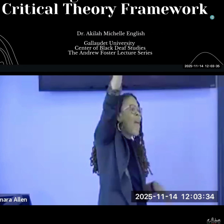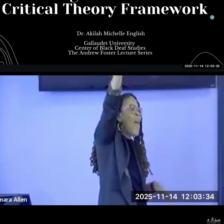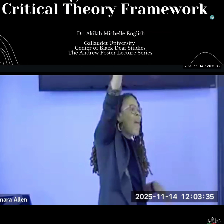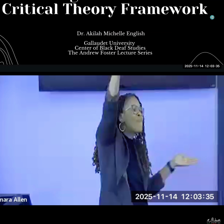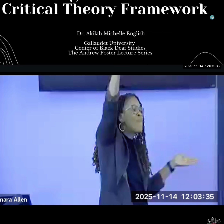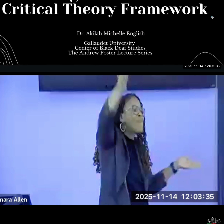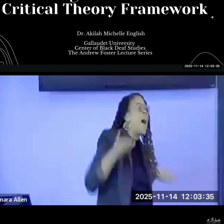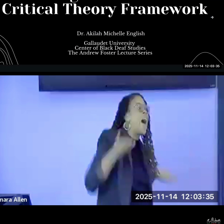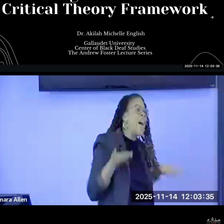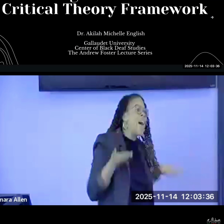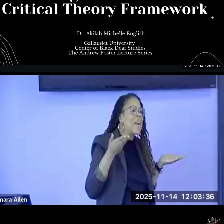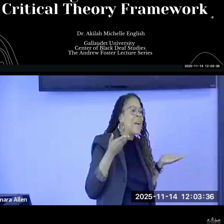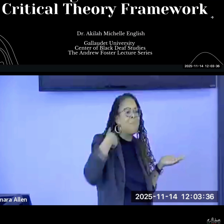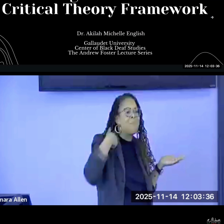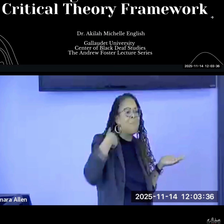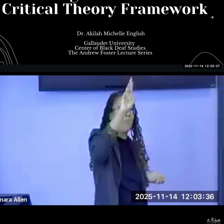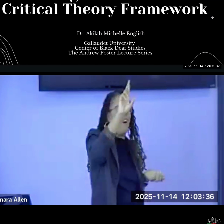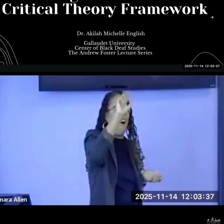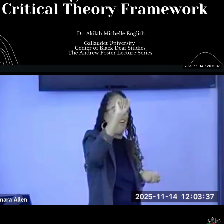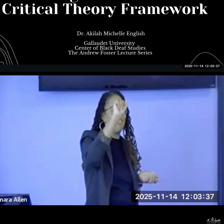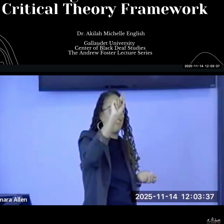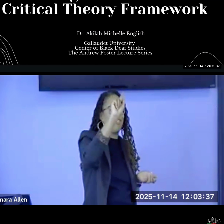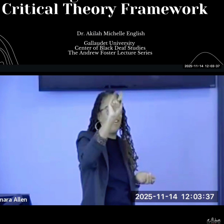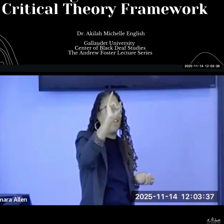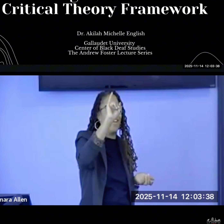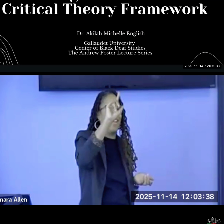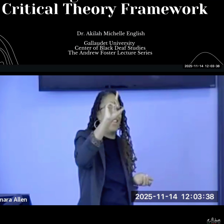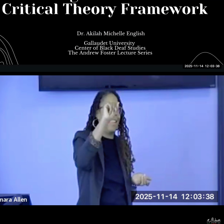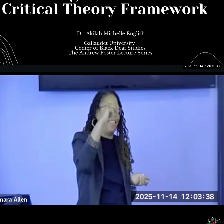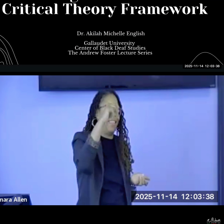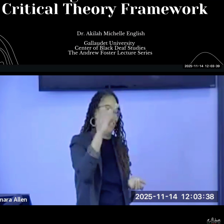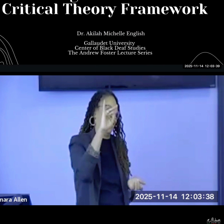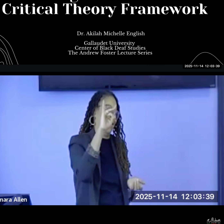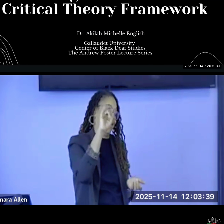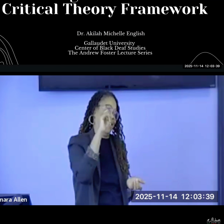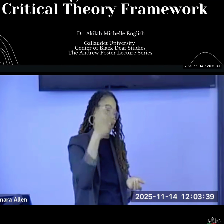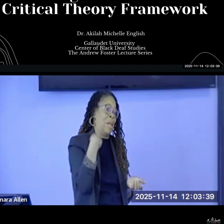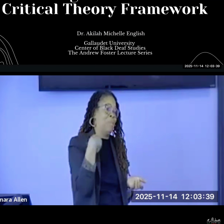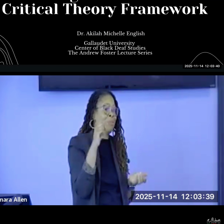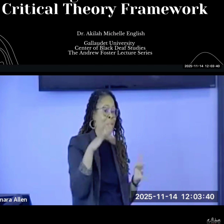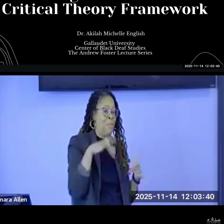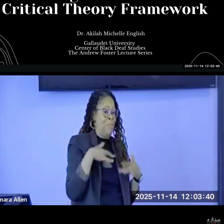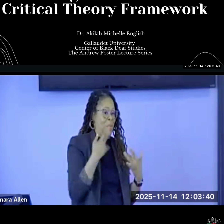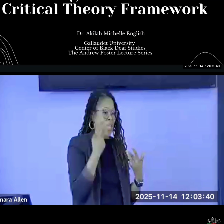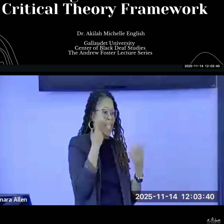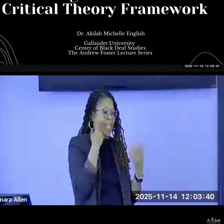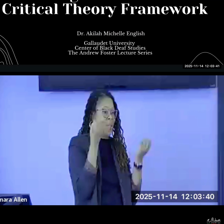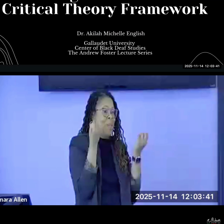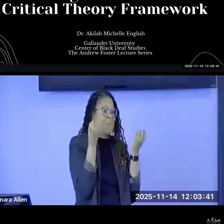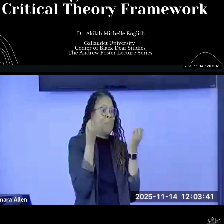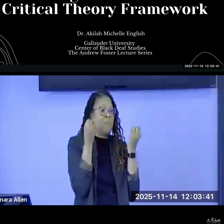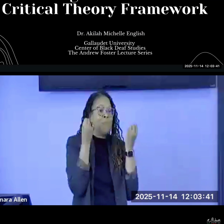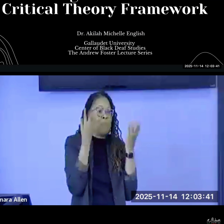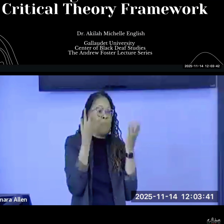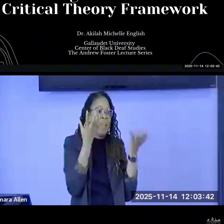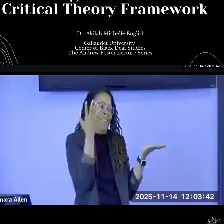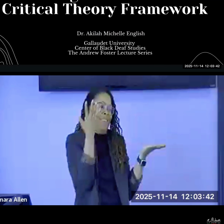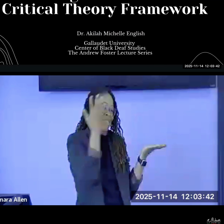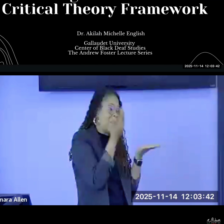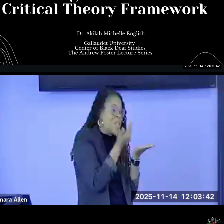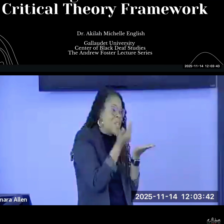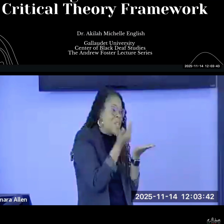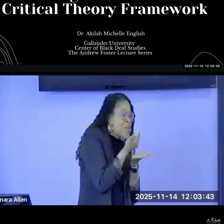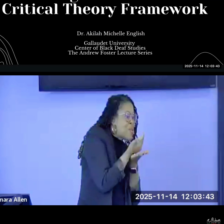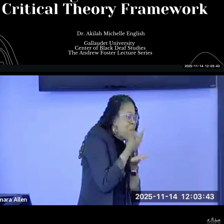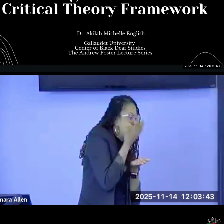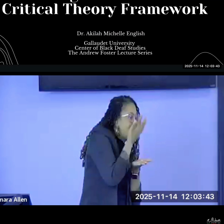Okay. Hello, everyone. Welcome. I'm Dr. Akilah English. I'm thrilled to